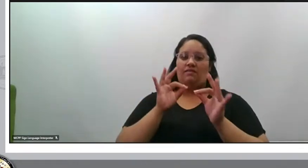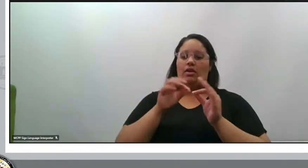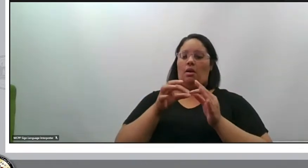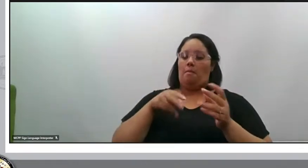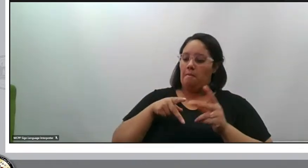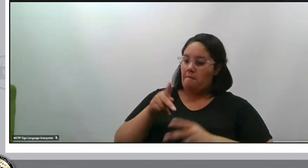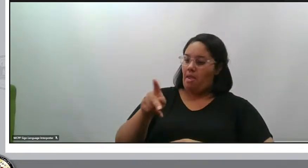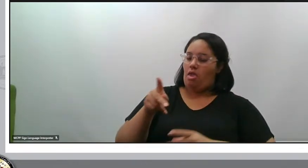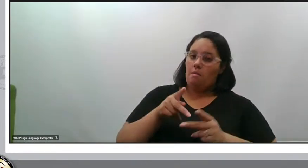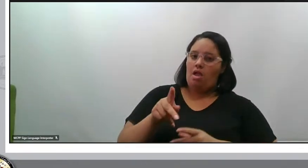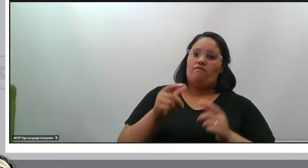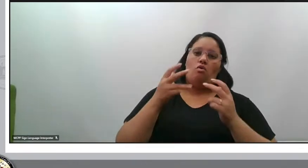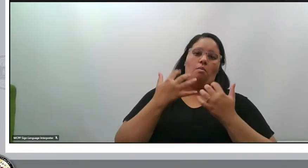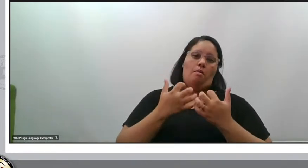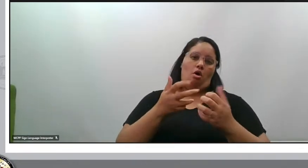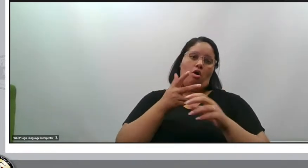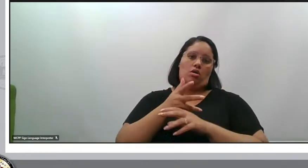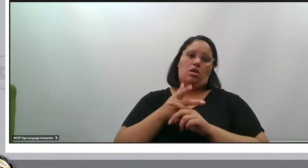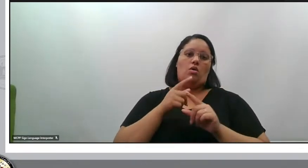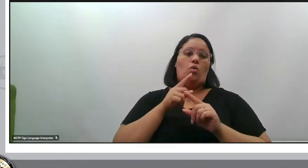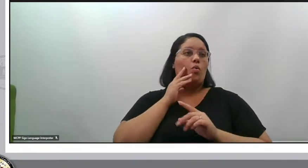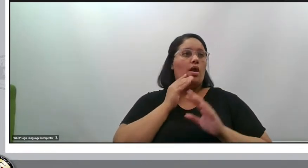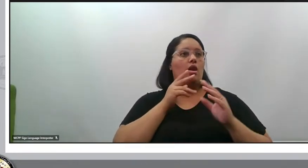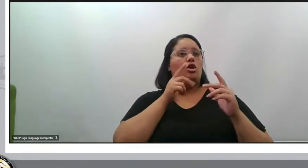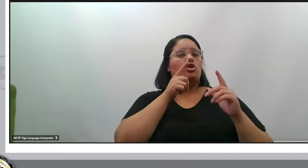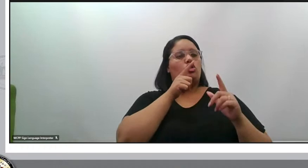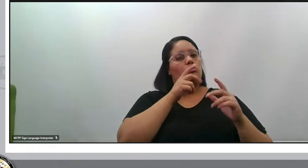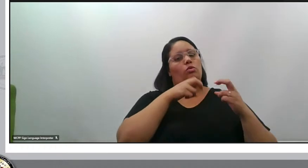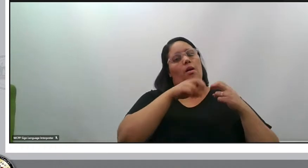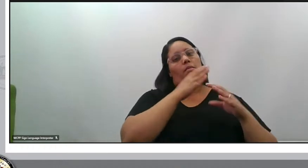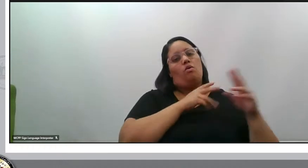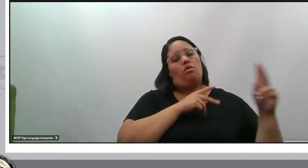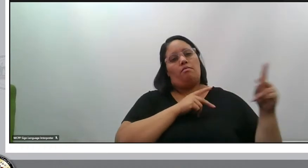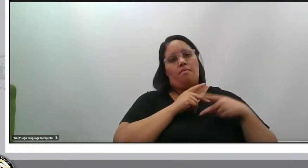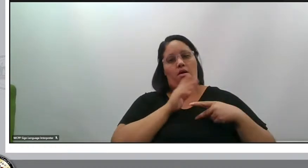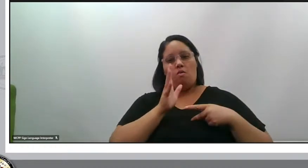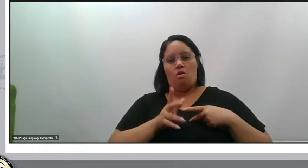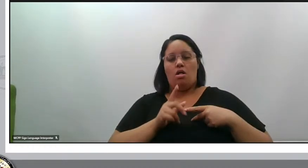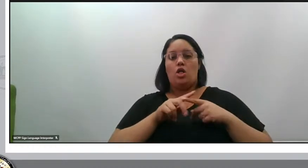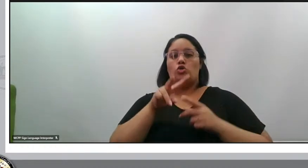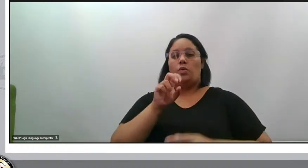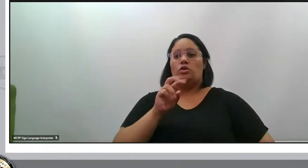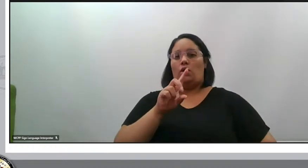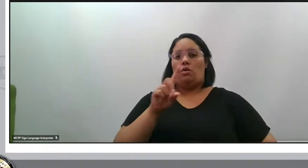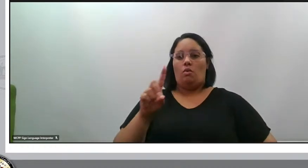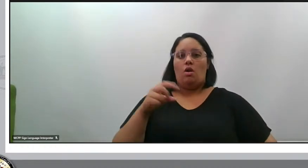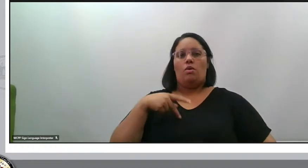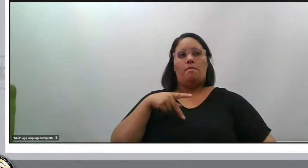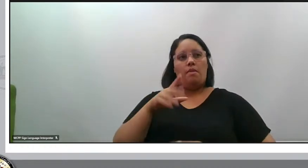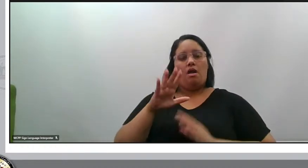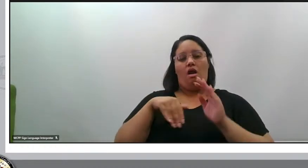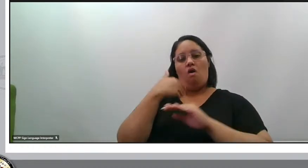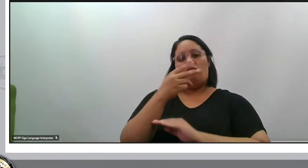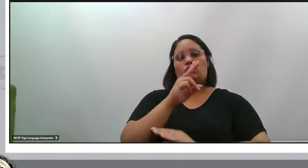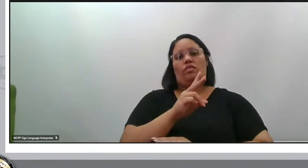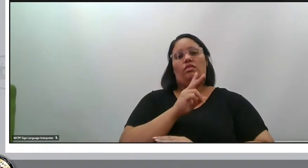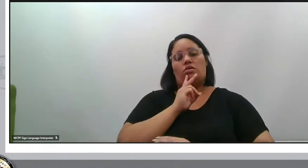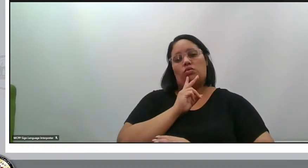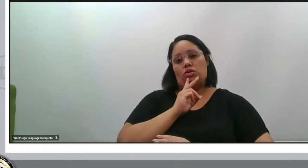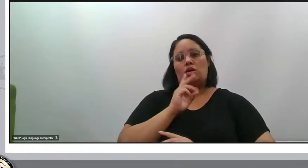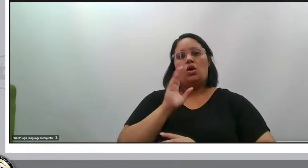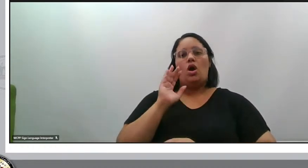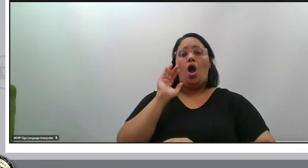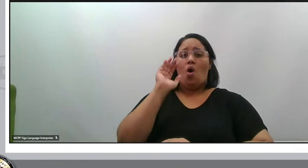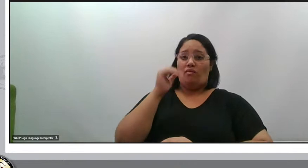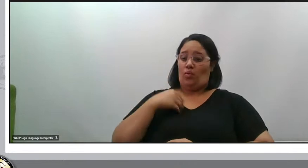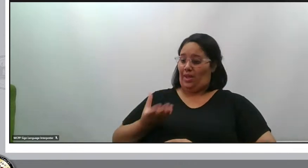over to Transport and Public Works. As we can see from the trends from 2021, we actually paid over an amount of 3,000 over and above what we